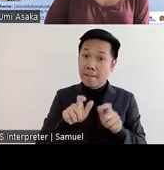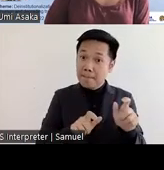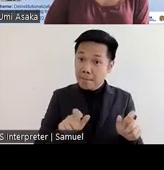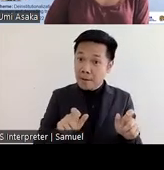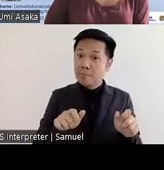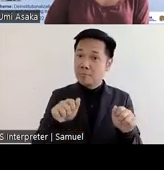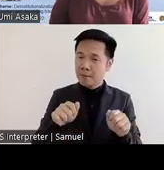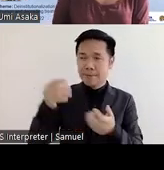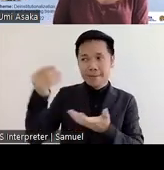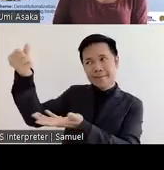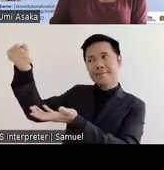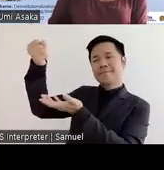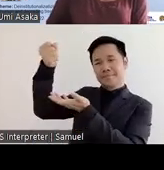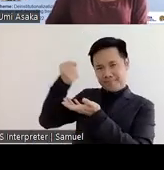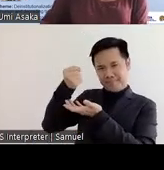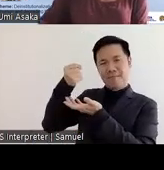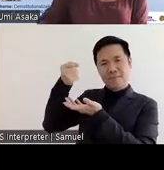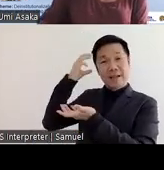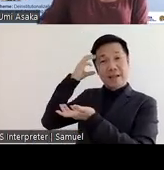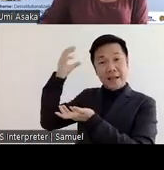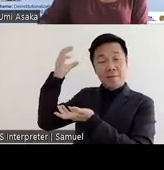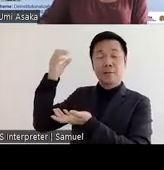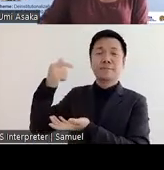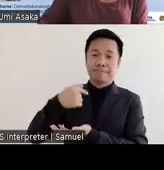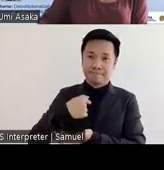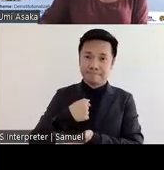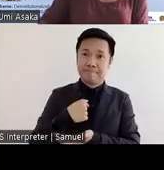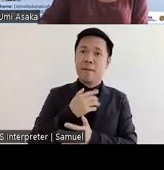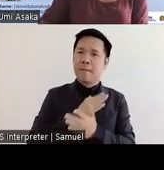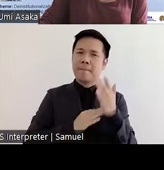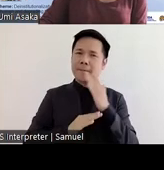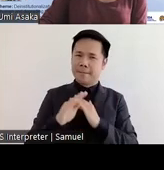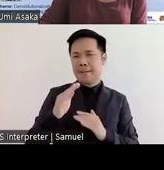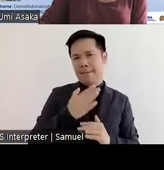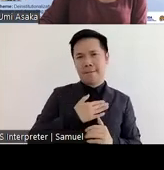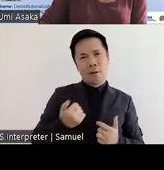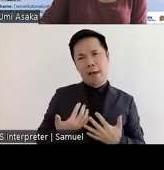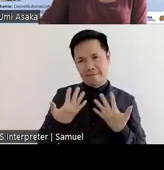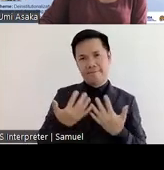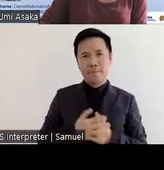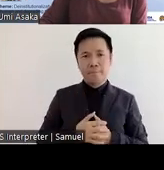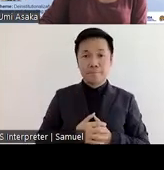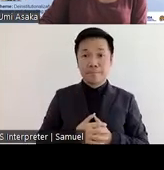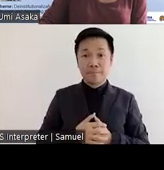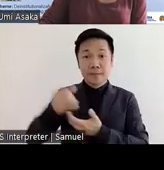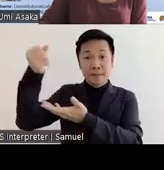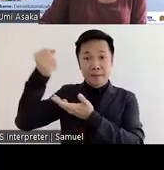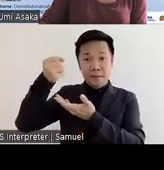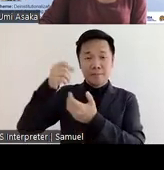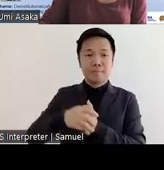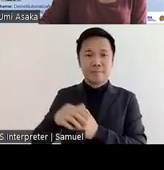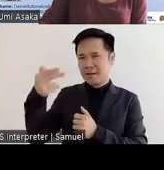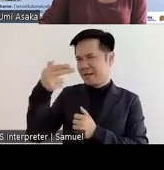receive bigger funding package that allows autonomy in life. One of the funding package is called Judo Hormon